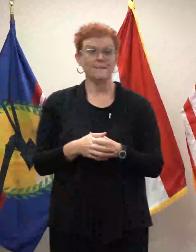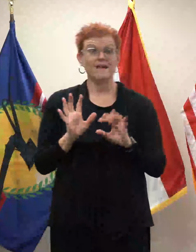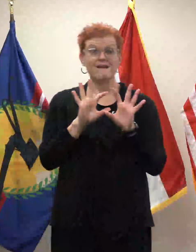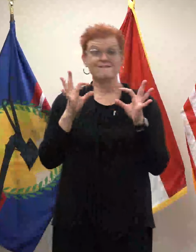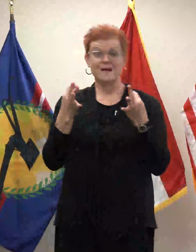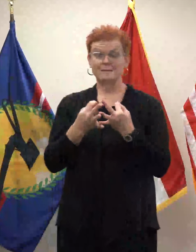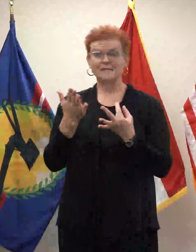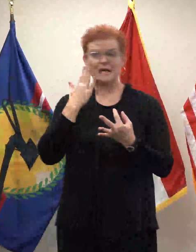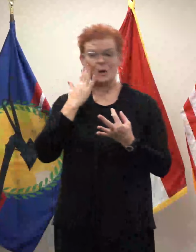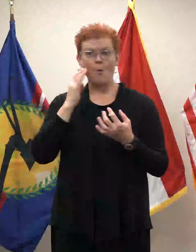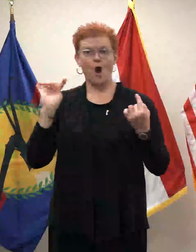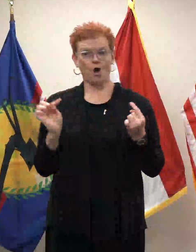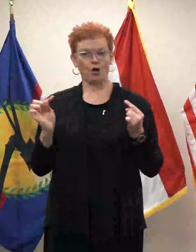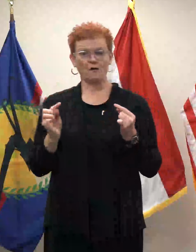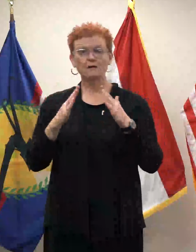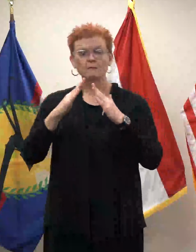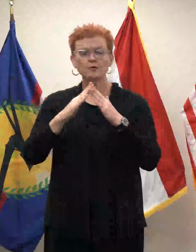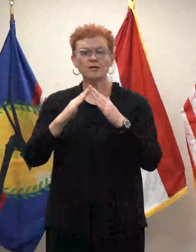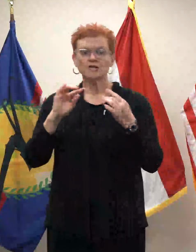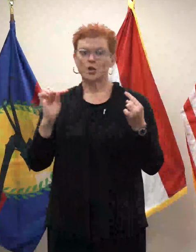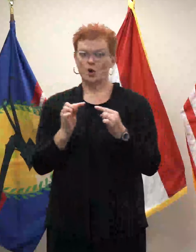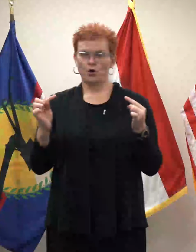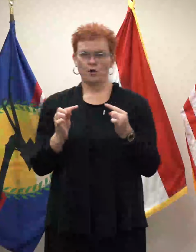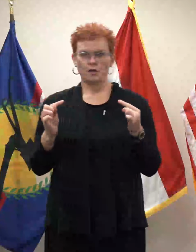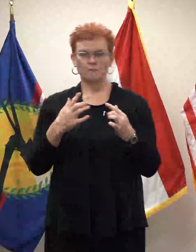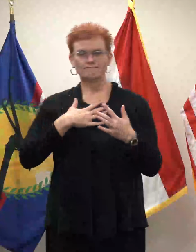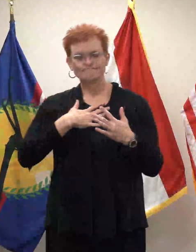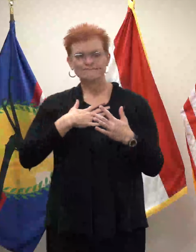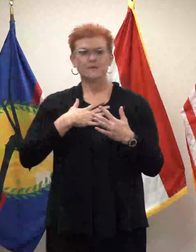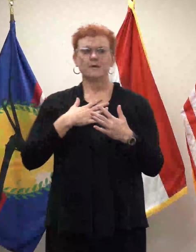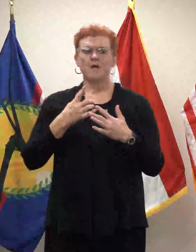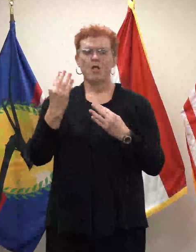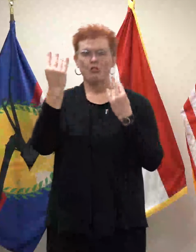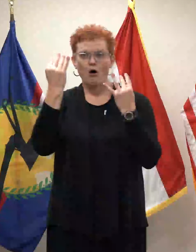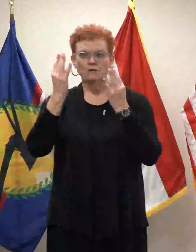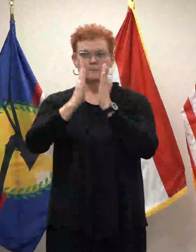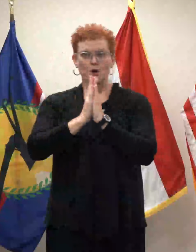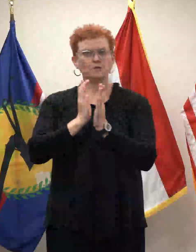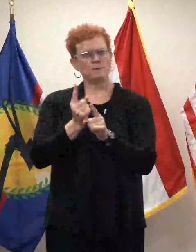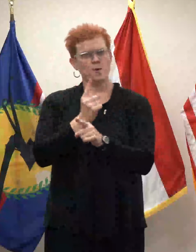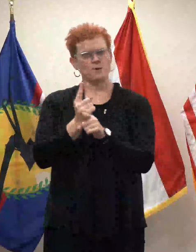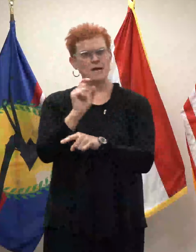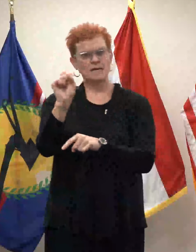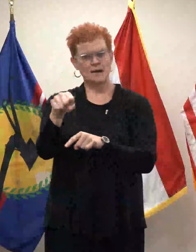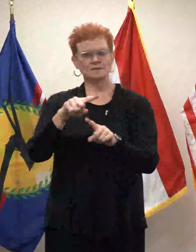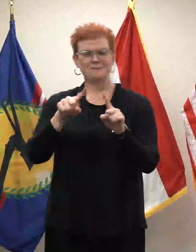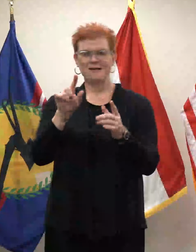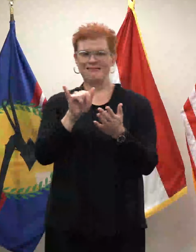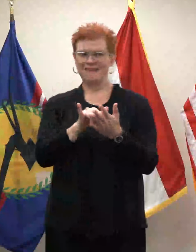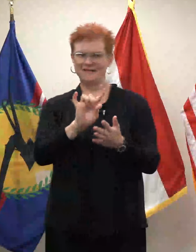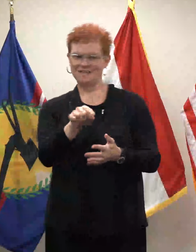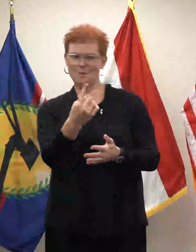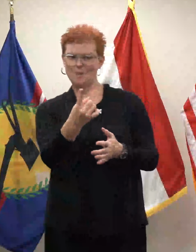Families are hurting, and the community is hurting. And thoughts and prayers are certainly appropriate, but that cannot be our